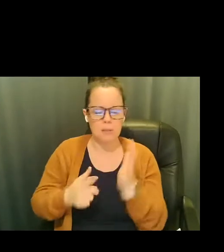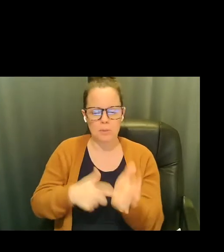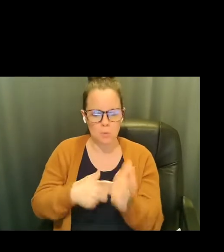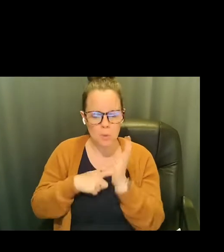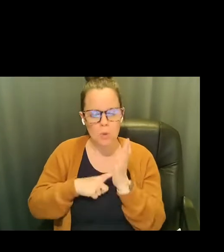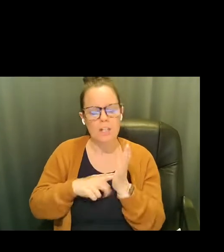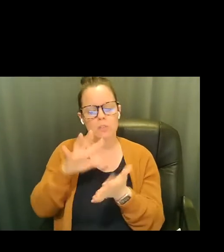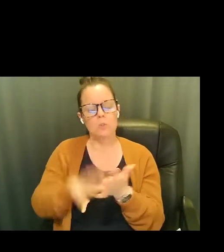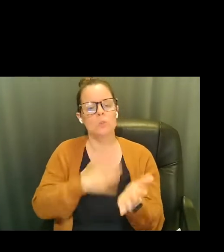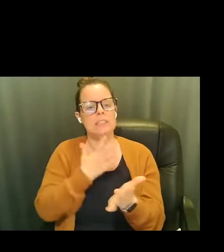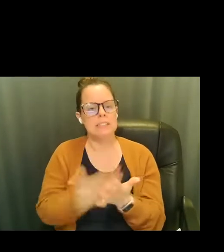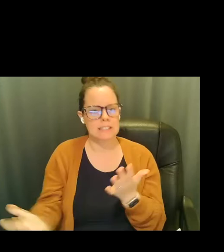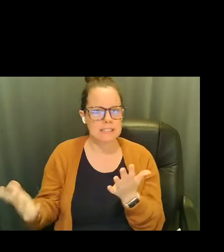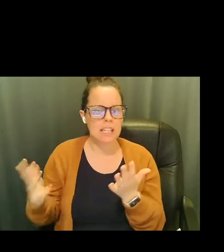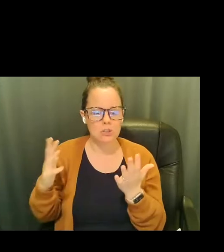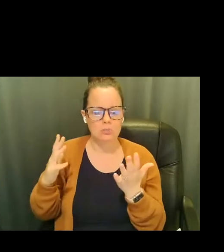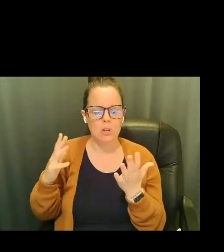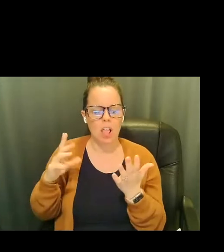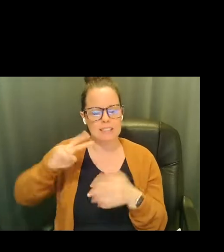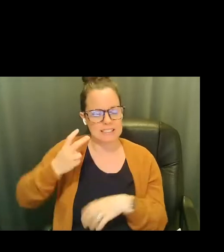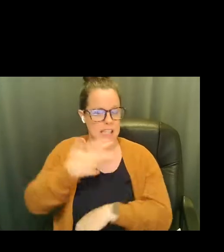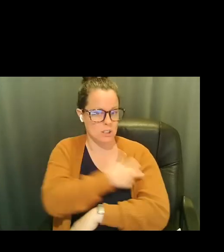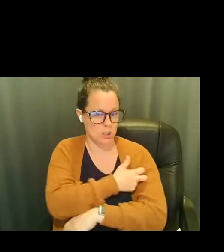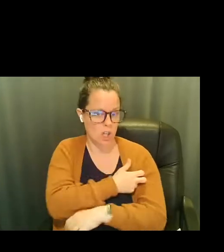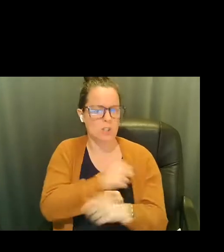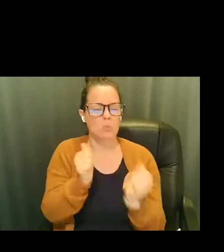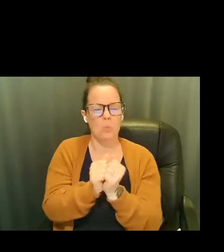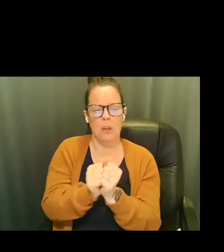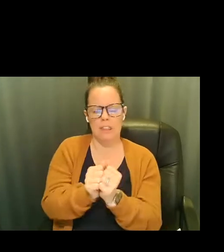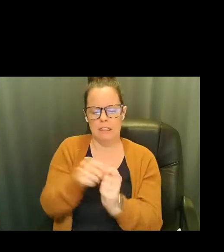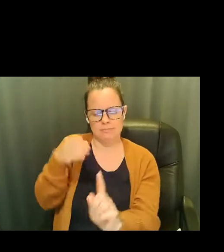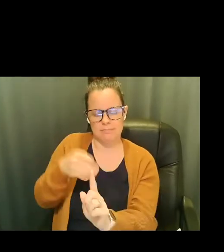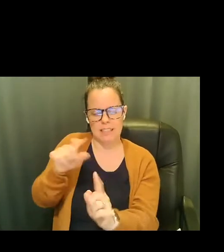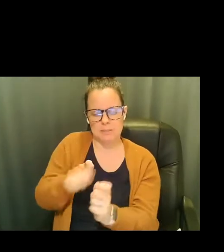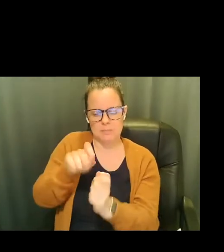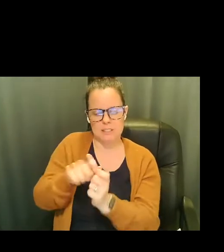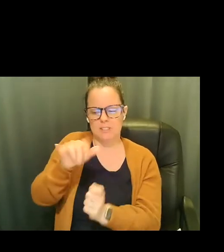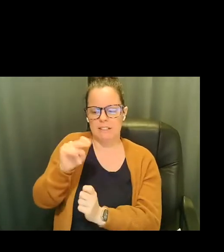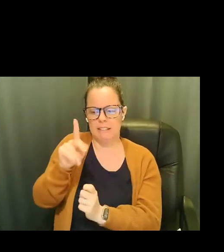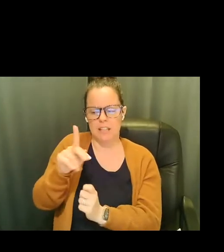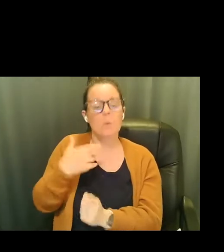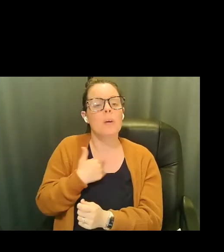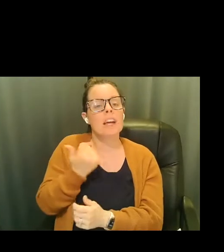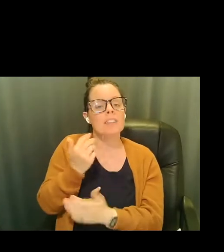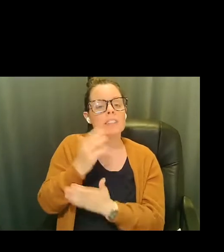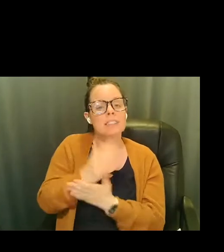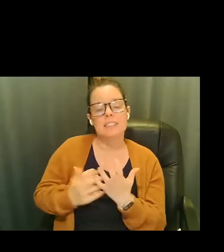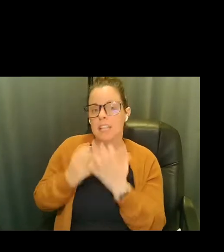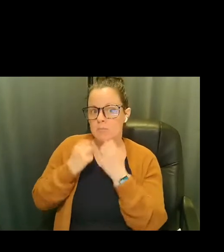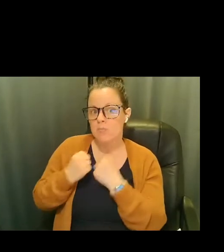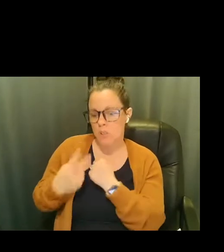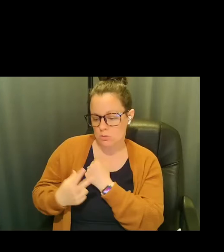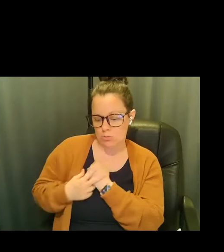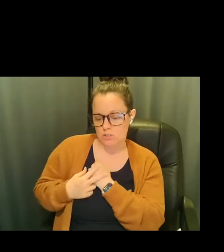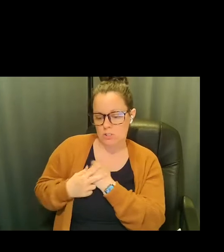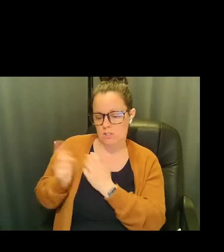system with a dedicated link. We have put aside some reserved hours for the link request for